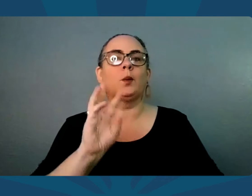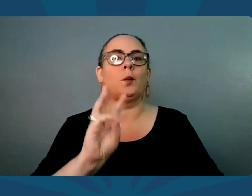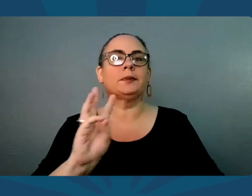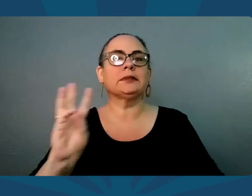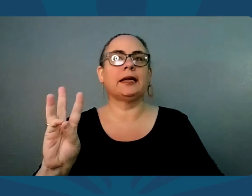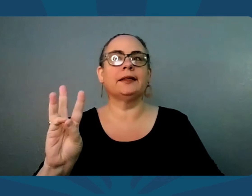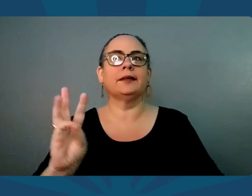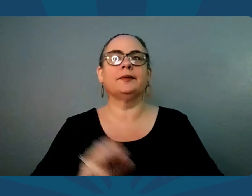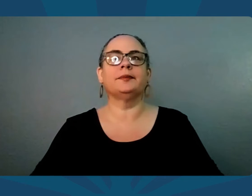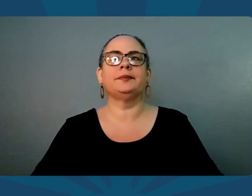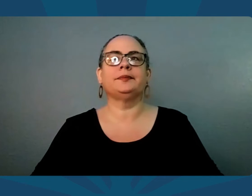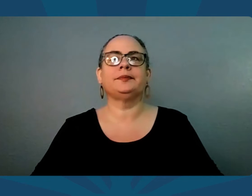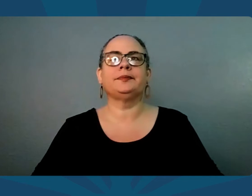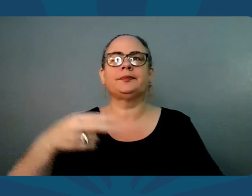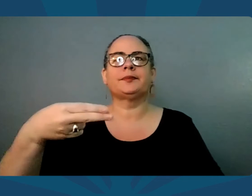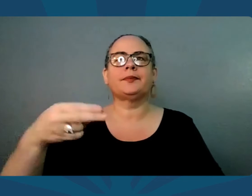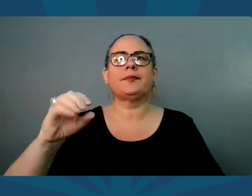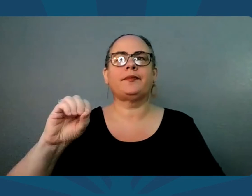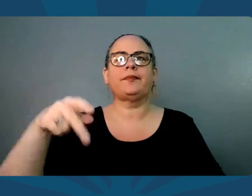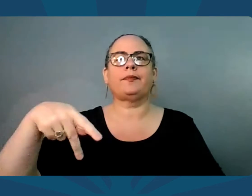traditional. Website